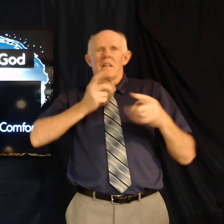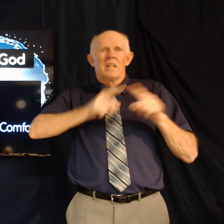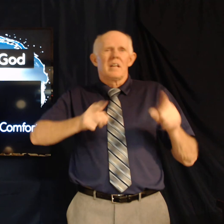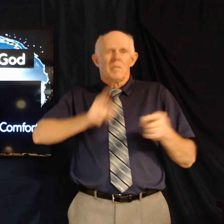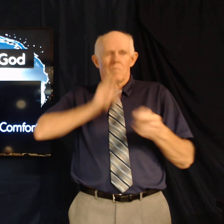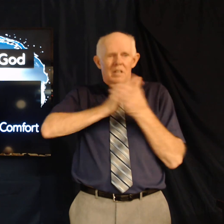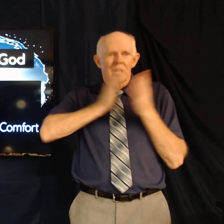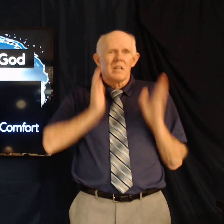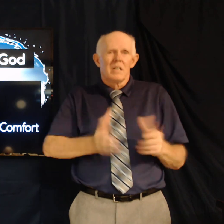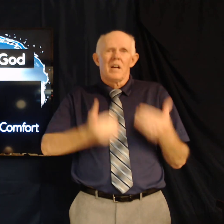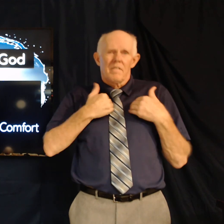we are suffering.